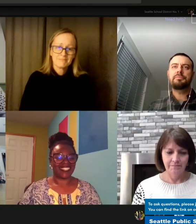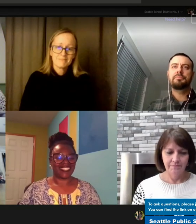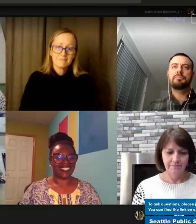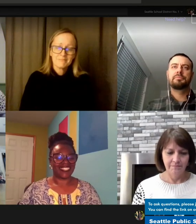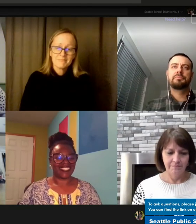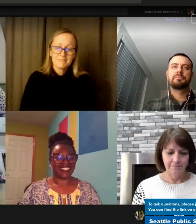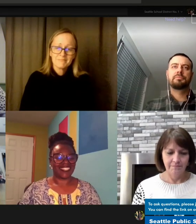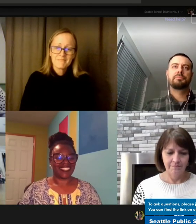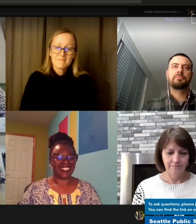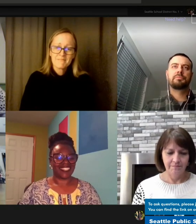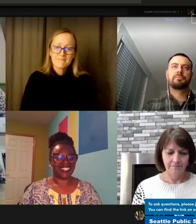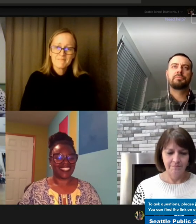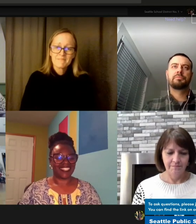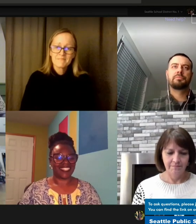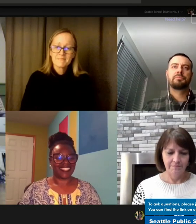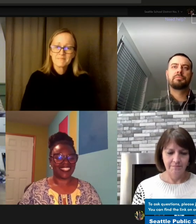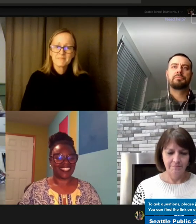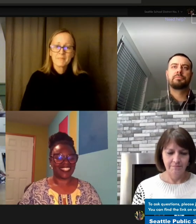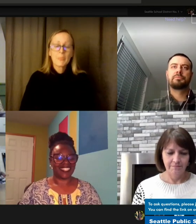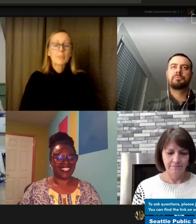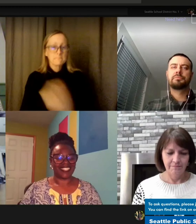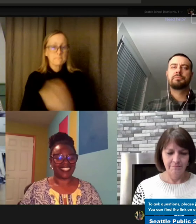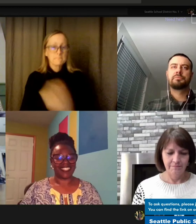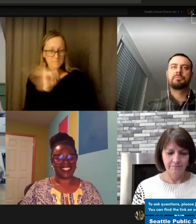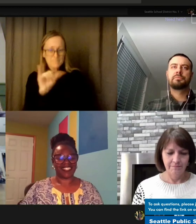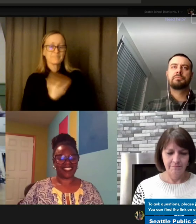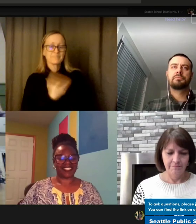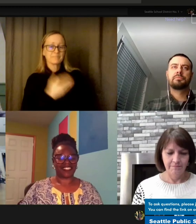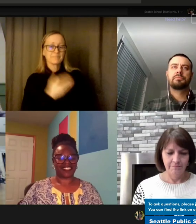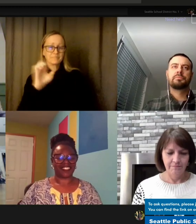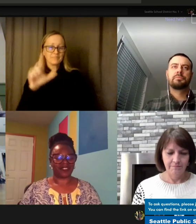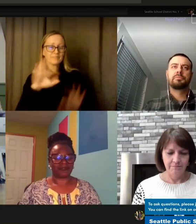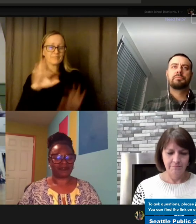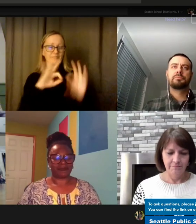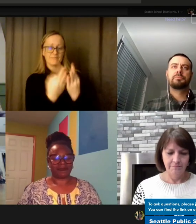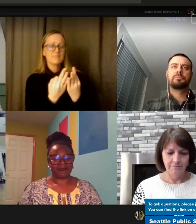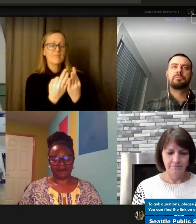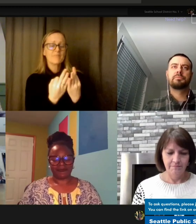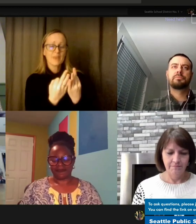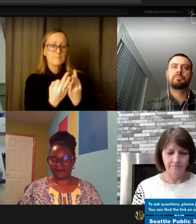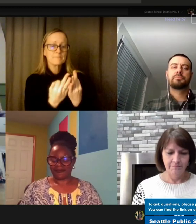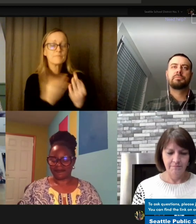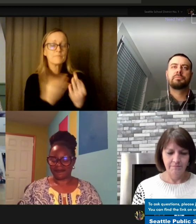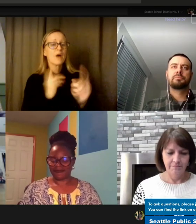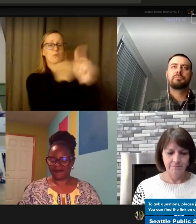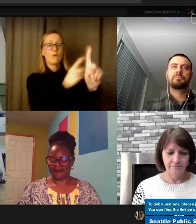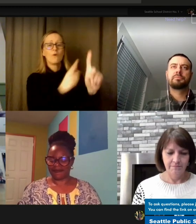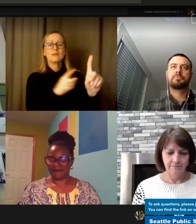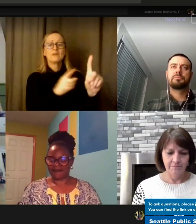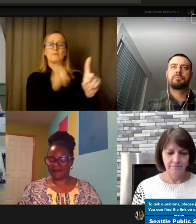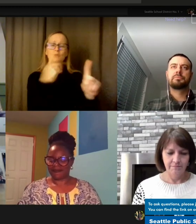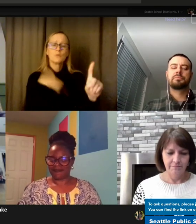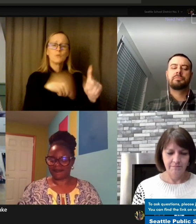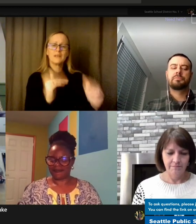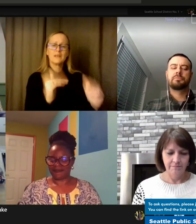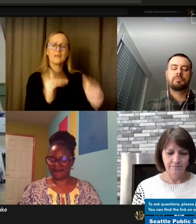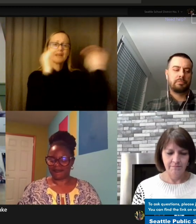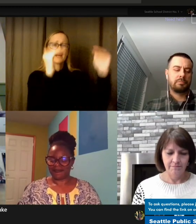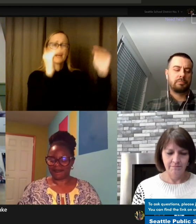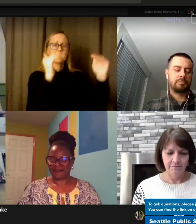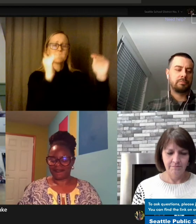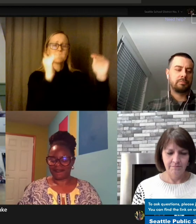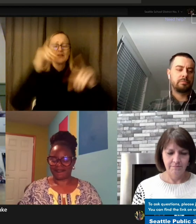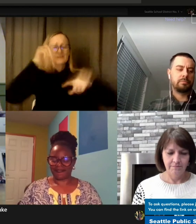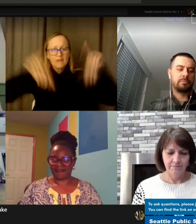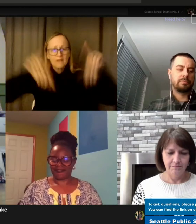For our EL families, our goal is really to make sure we elevate diverse cultures and